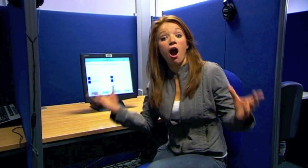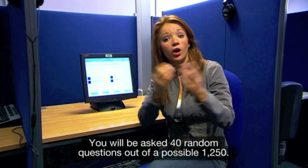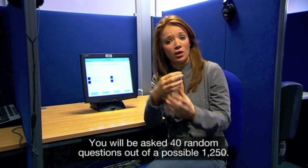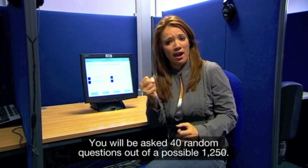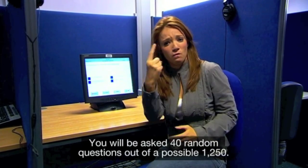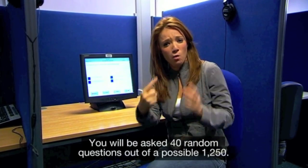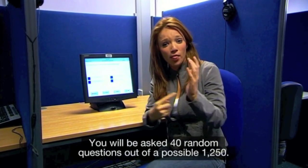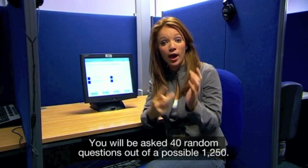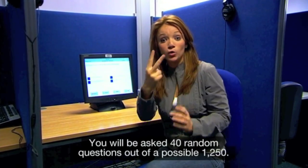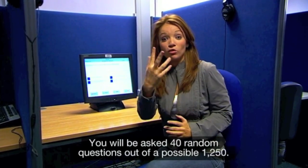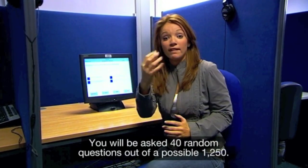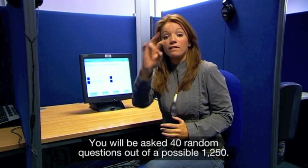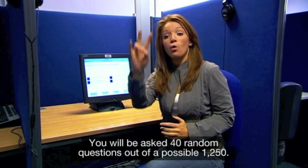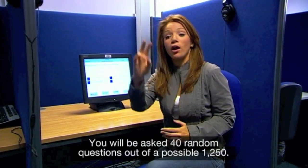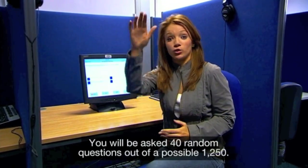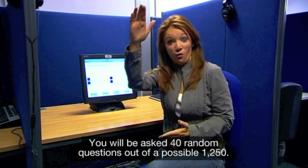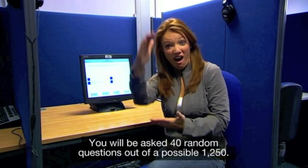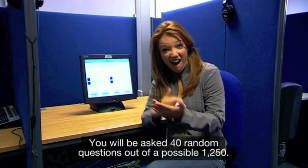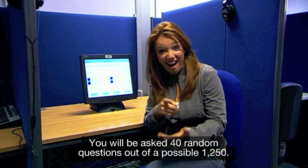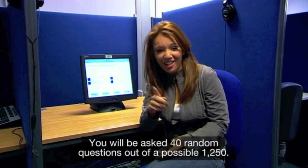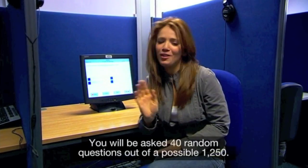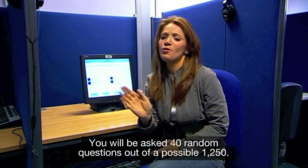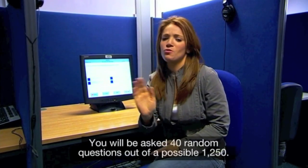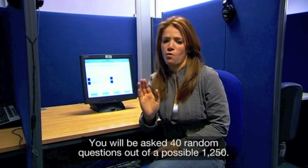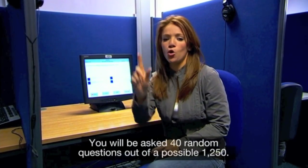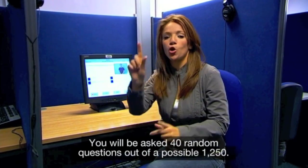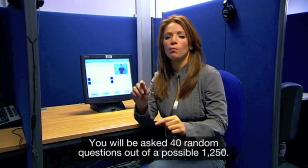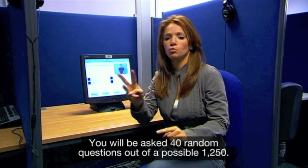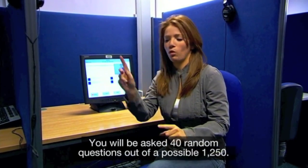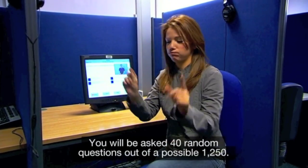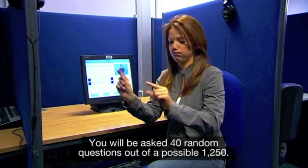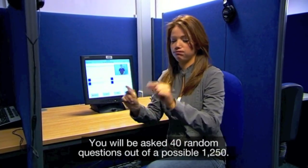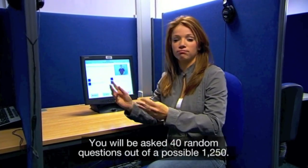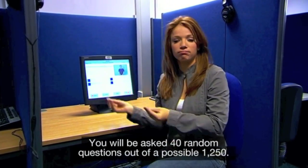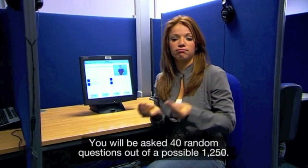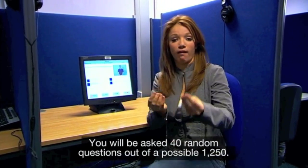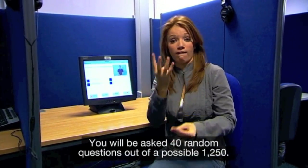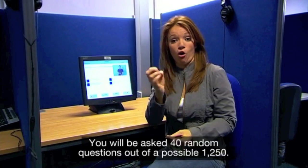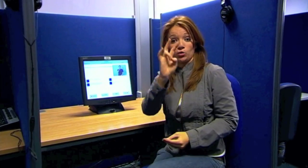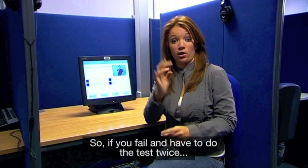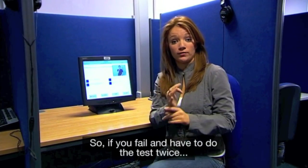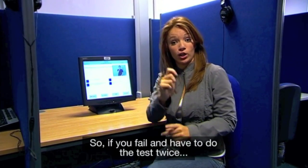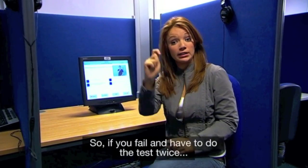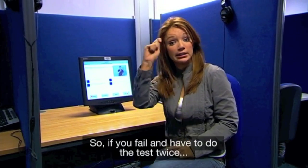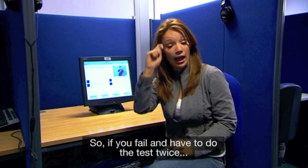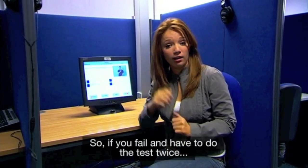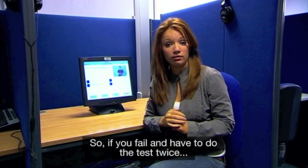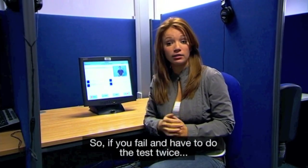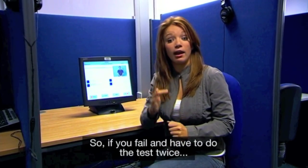You will be asked 40 random questions out of a possible 1,250. So, if you fail and have to do